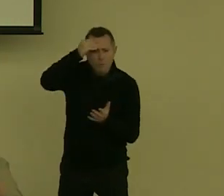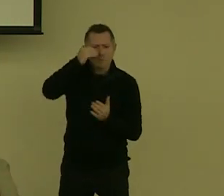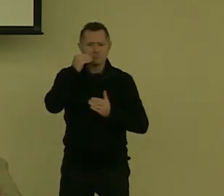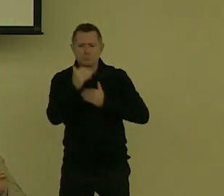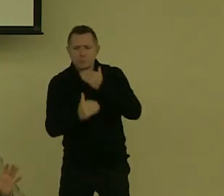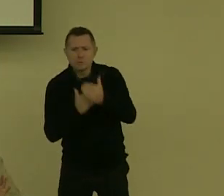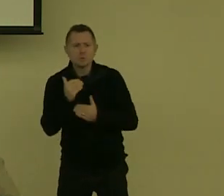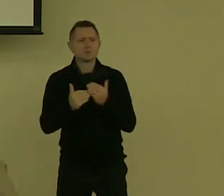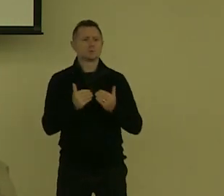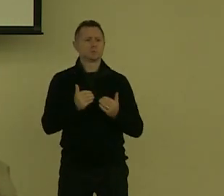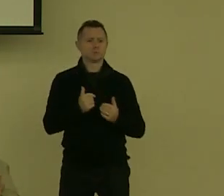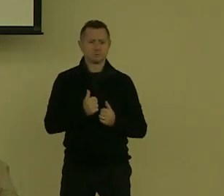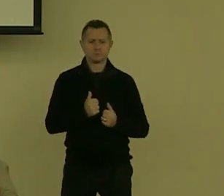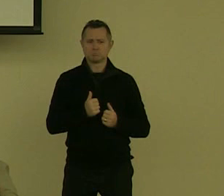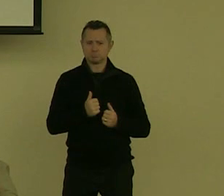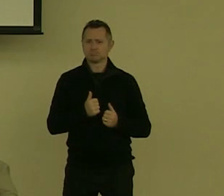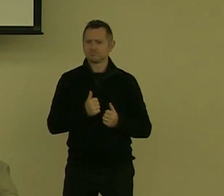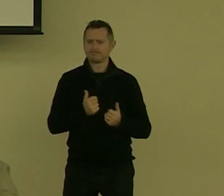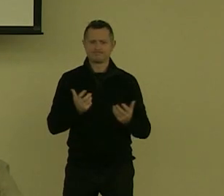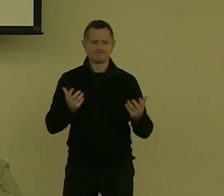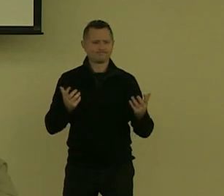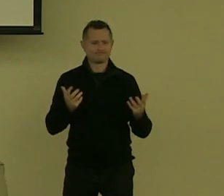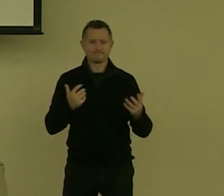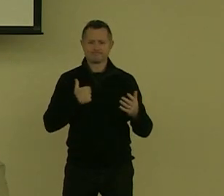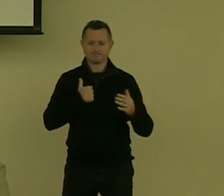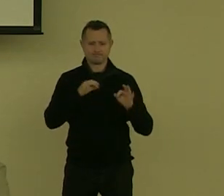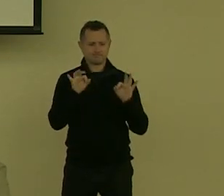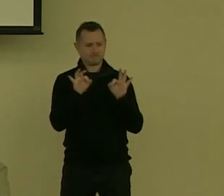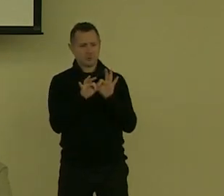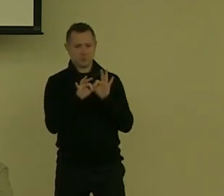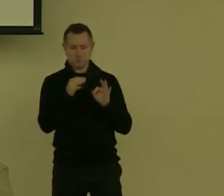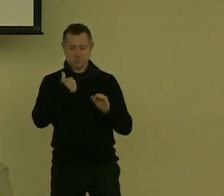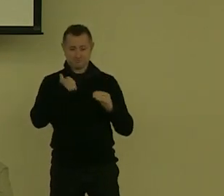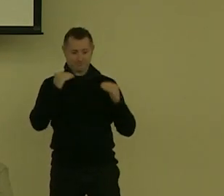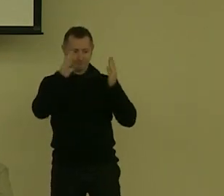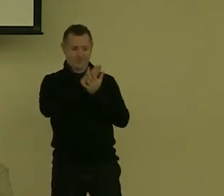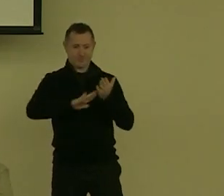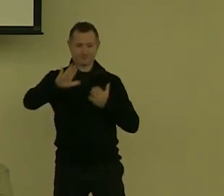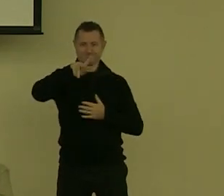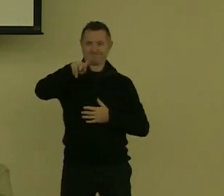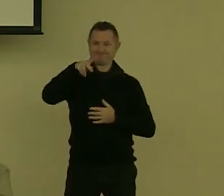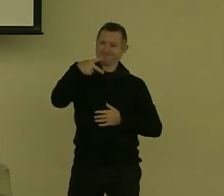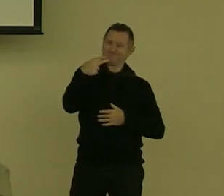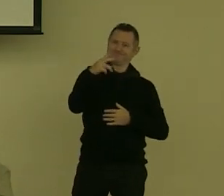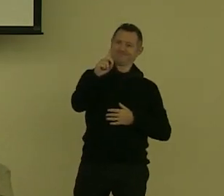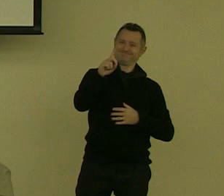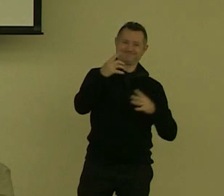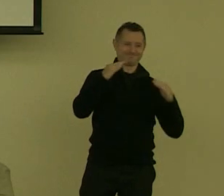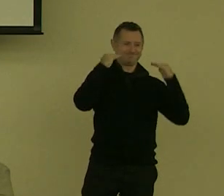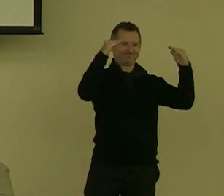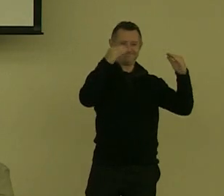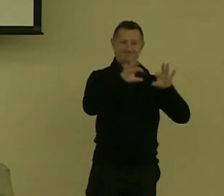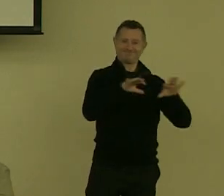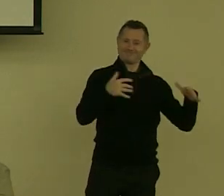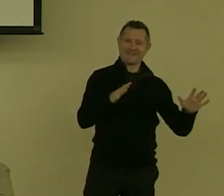Okay, I've got my breath caught up for my doctoral work, and I dig into that. And the result was I provided much, I provide a